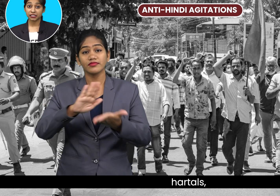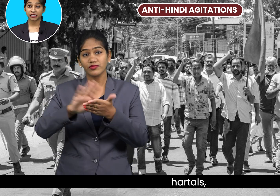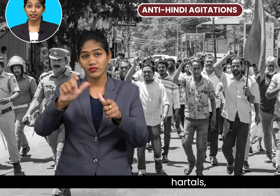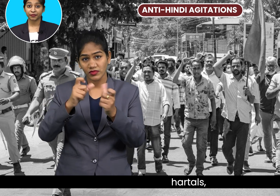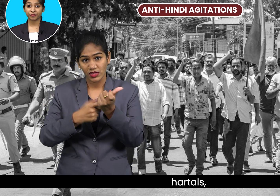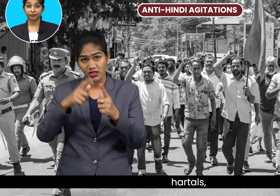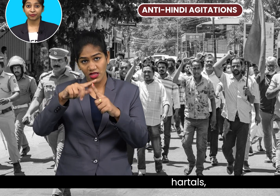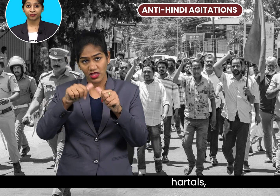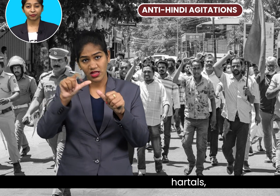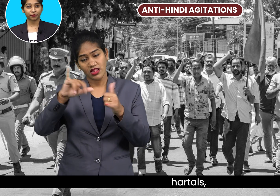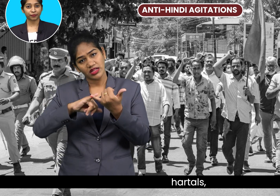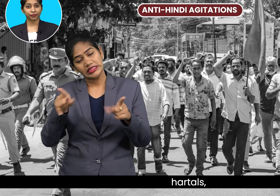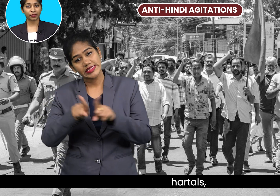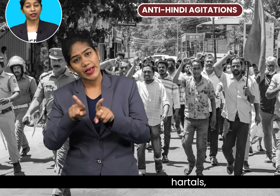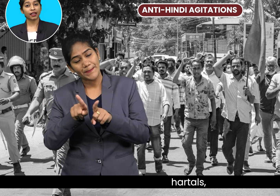hartals,